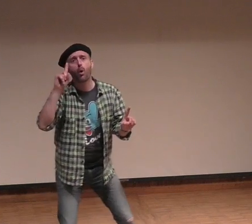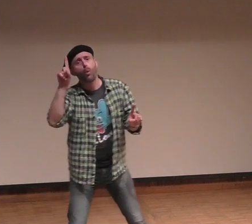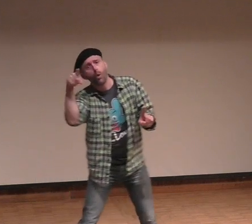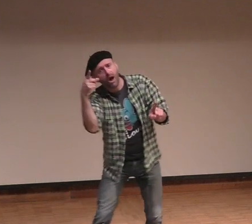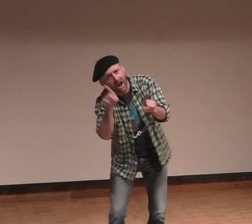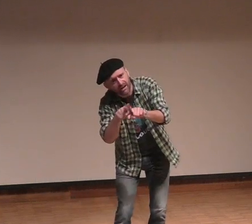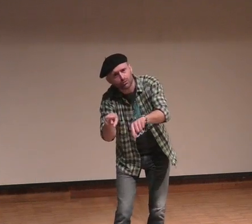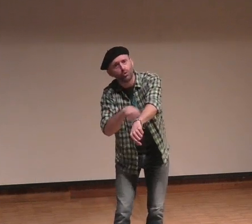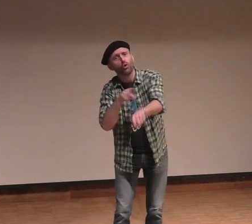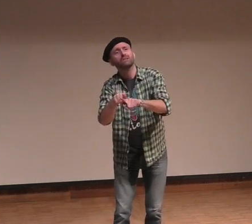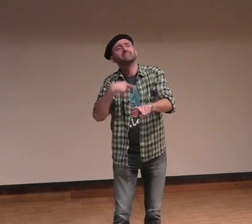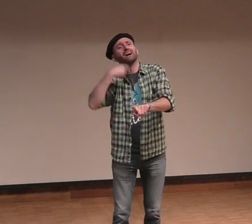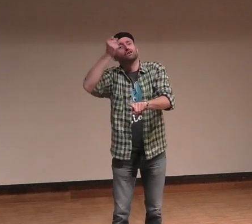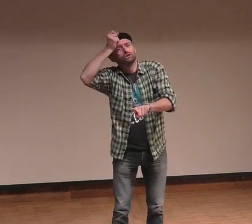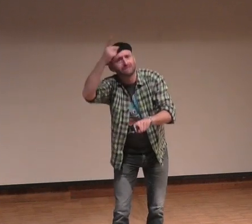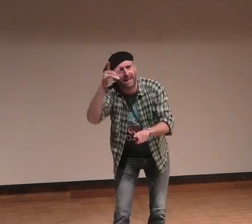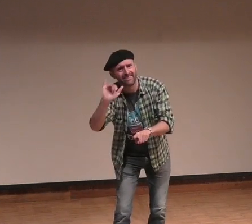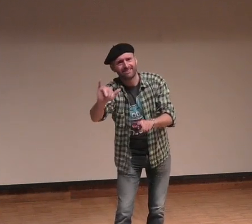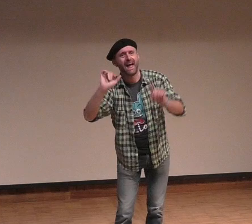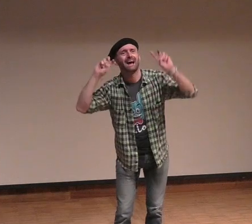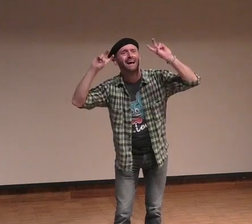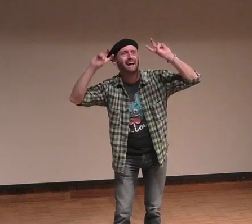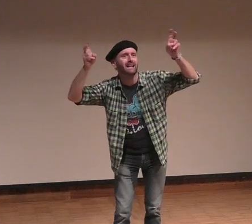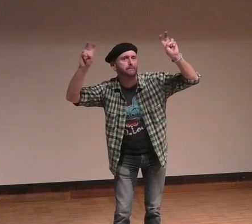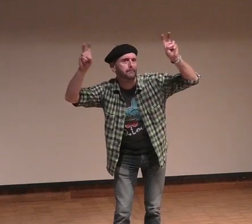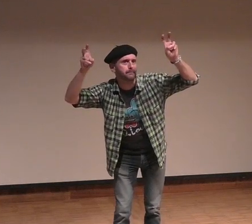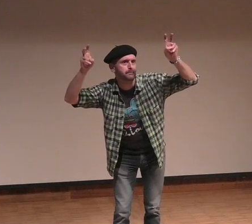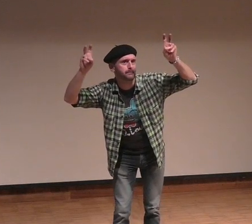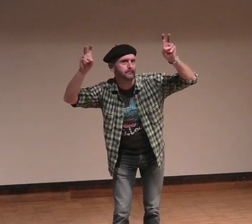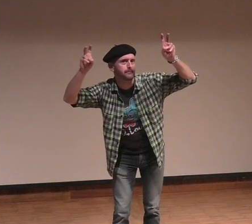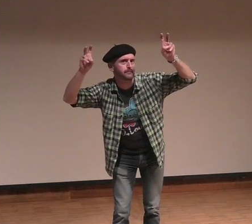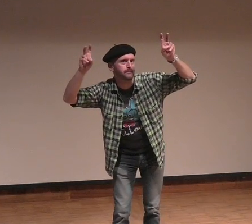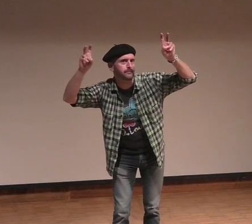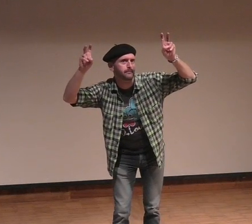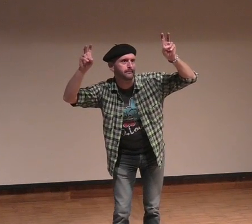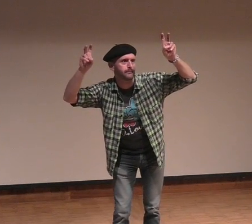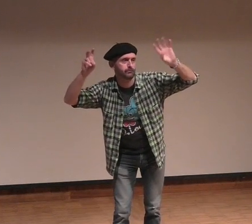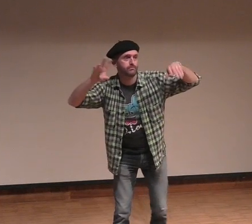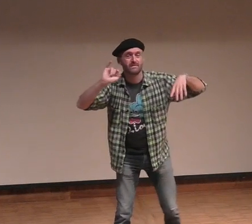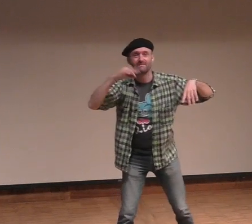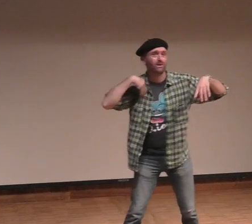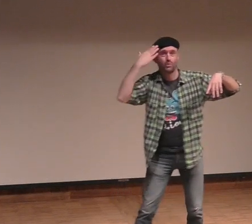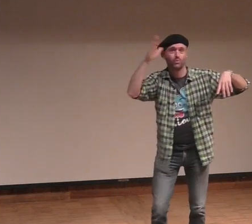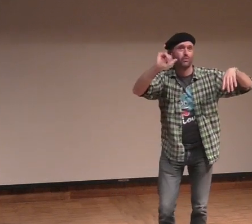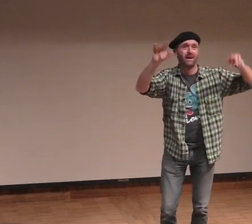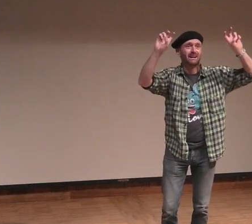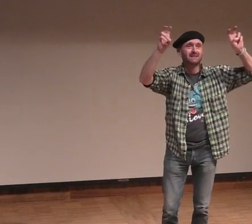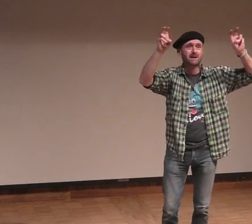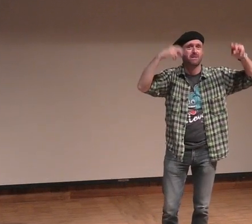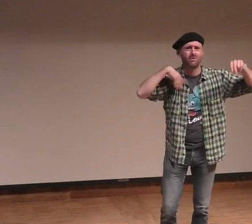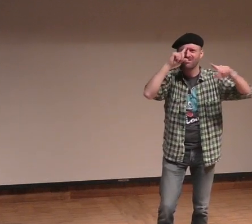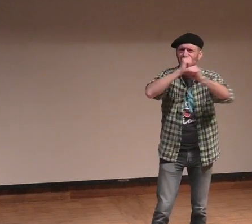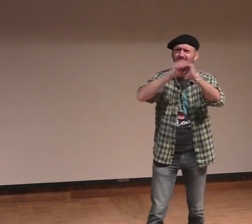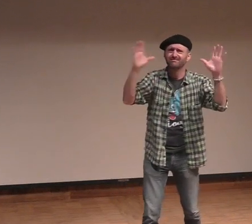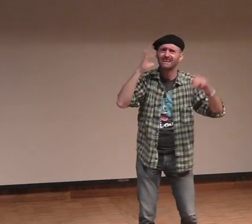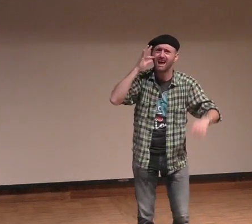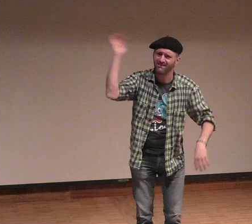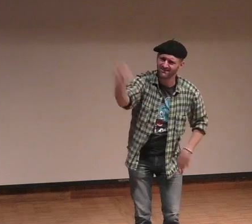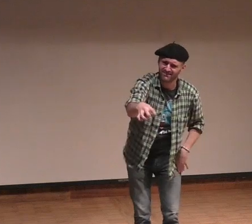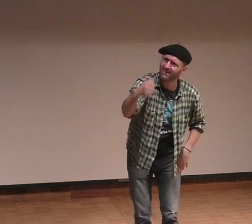So that kind of worked, as long as I understand the topic, if you will. But if I didn't know what the topic was,